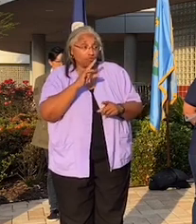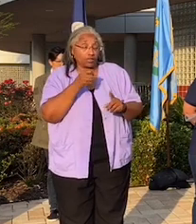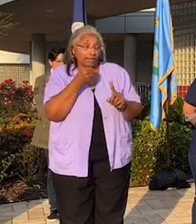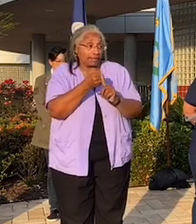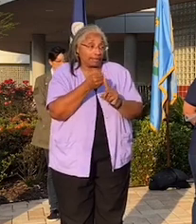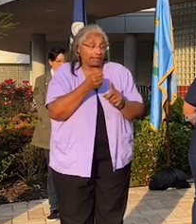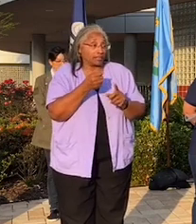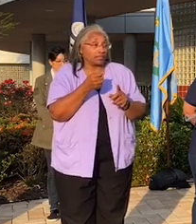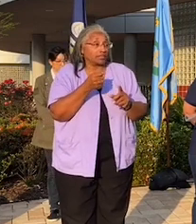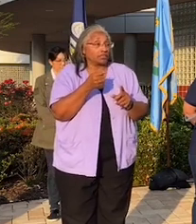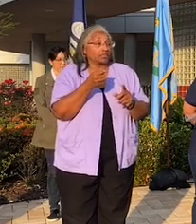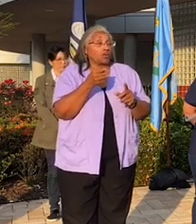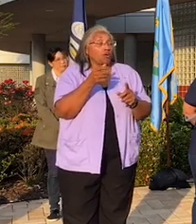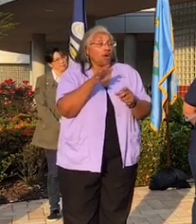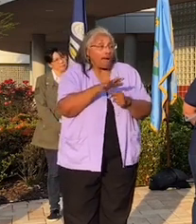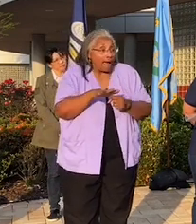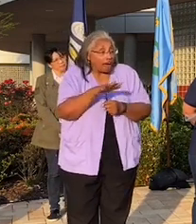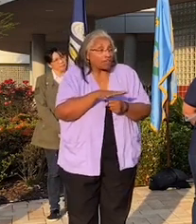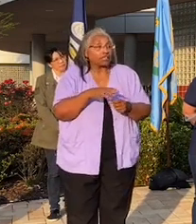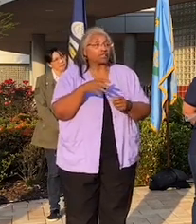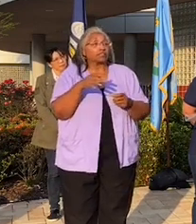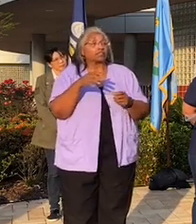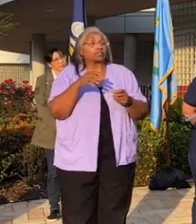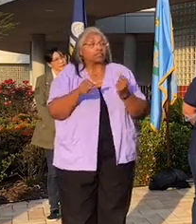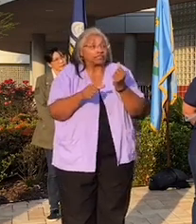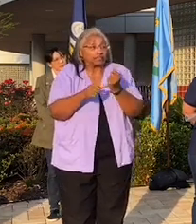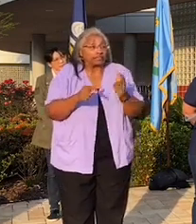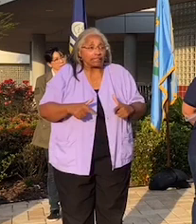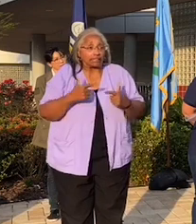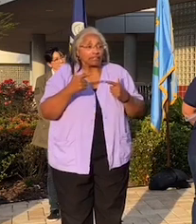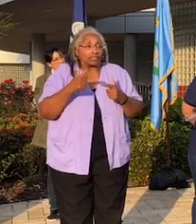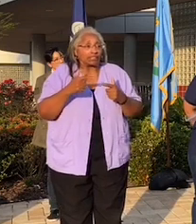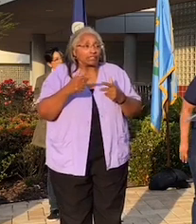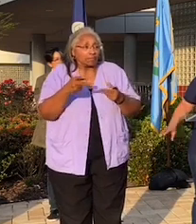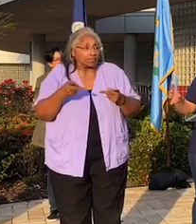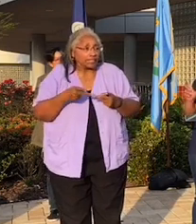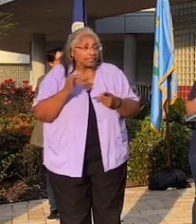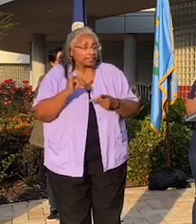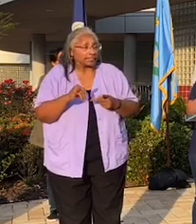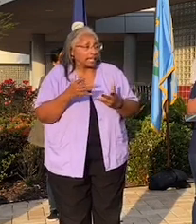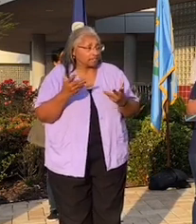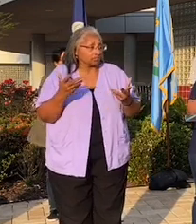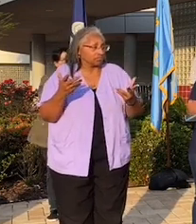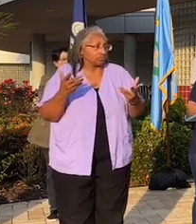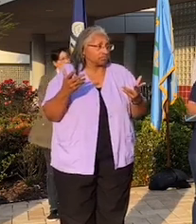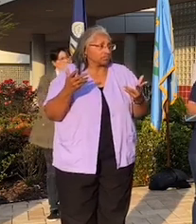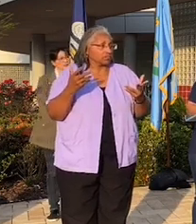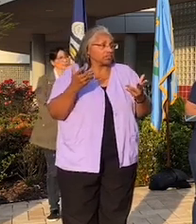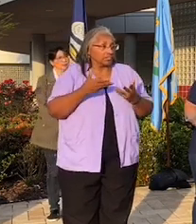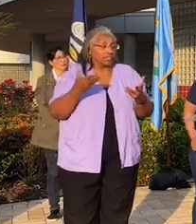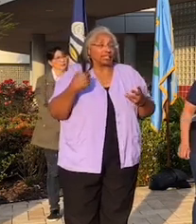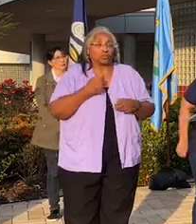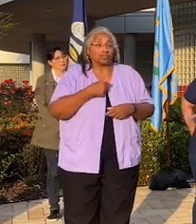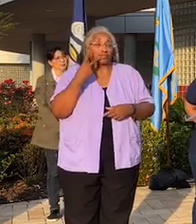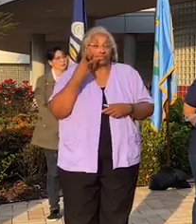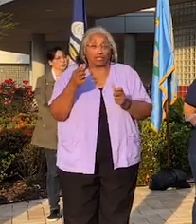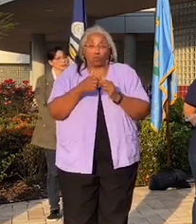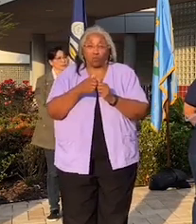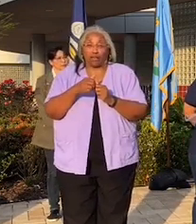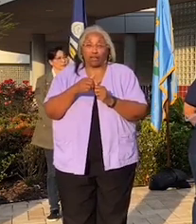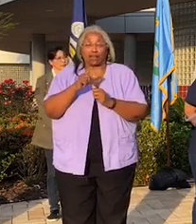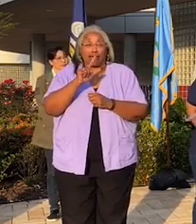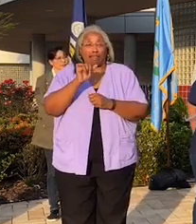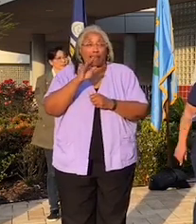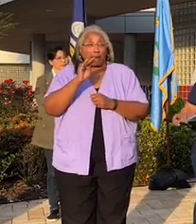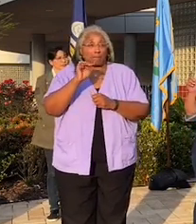areas, even assisted living facilities, that have been consistent what we've seen with Lambeth. So we believe that